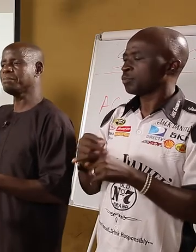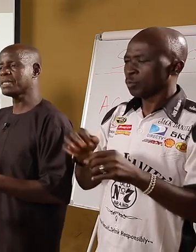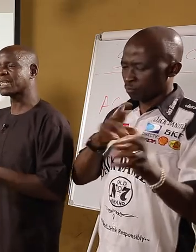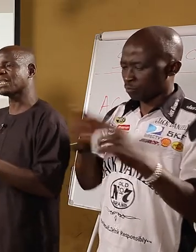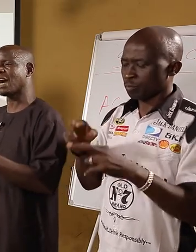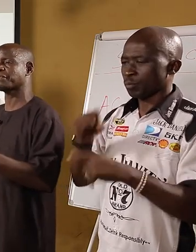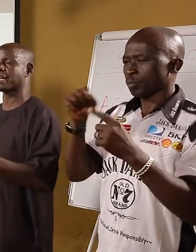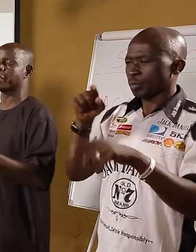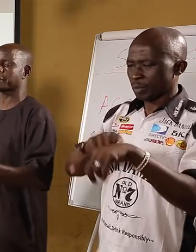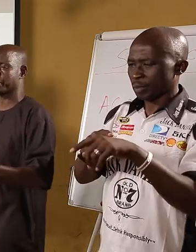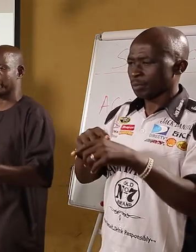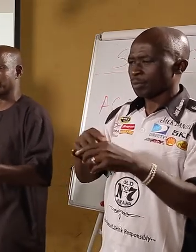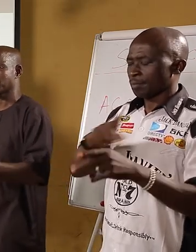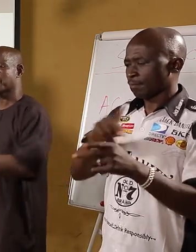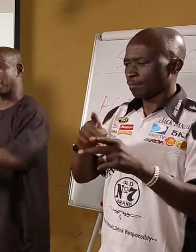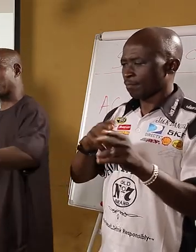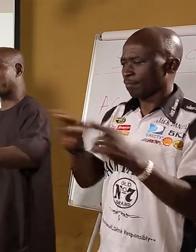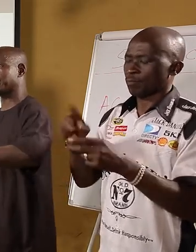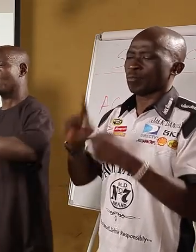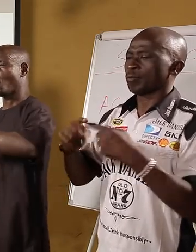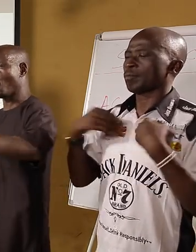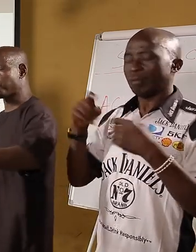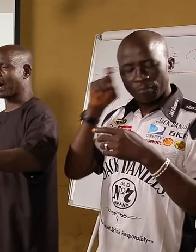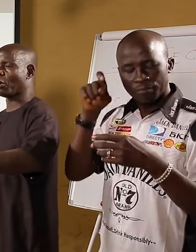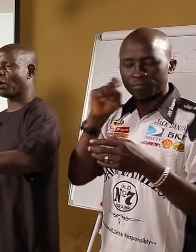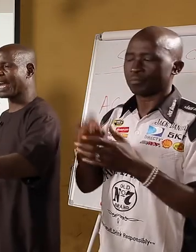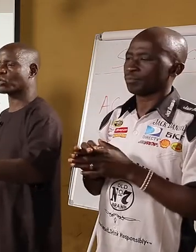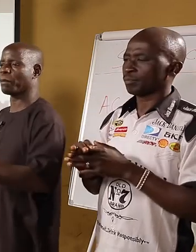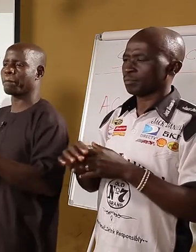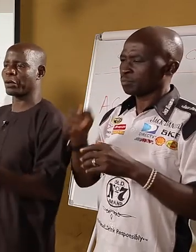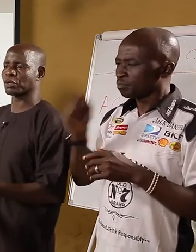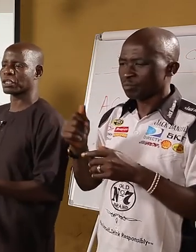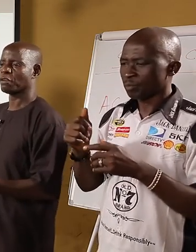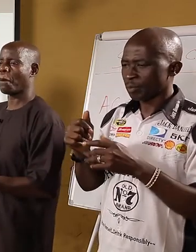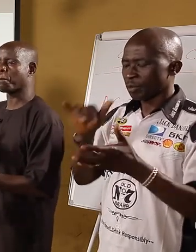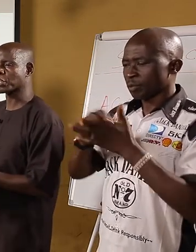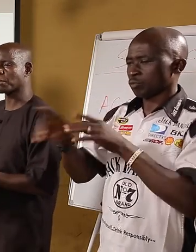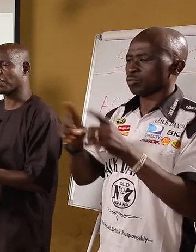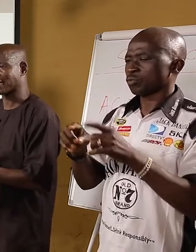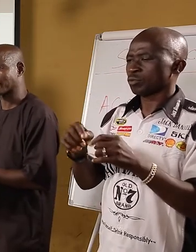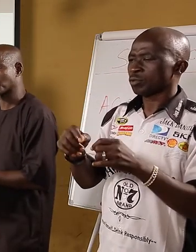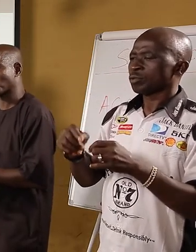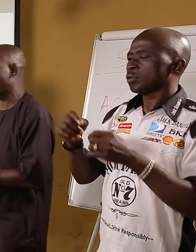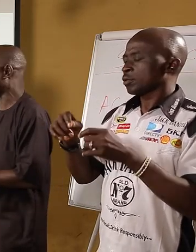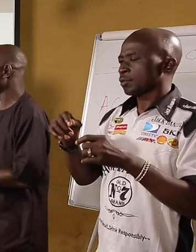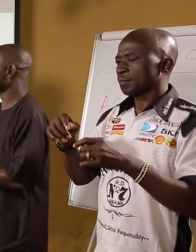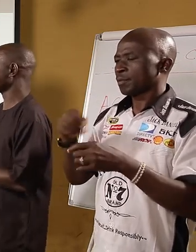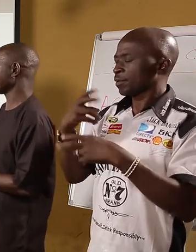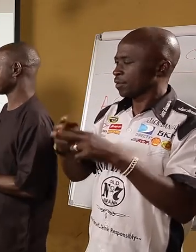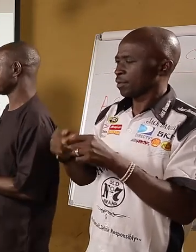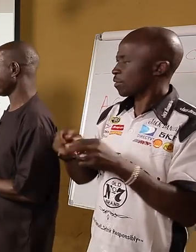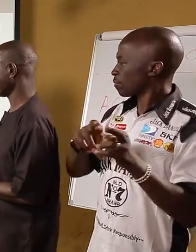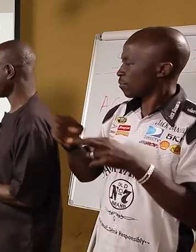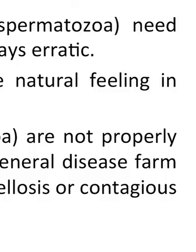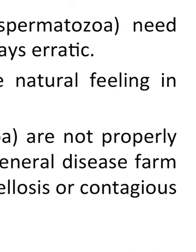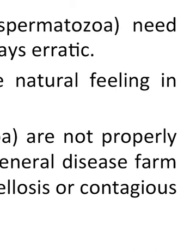because immediately after the heat period, ova or eggs will be produced for possible fertilization or